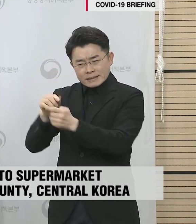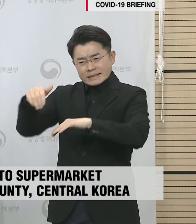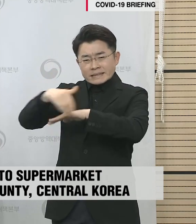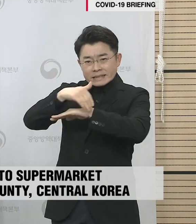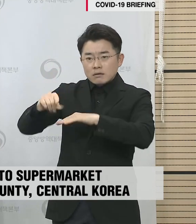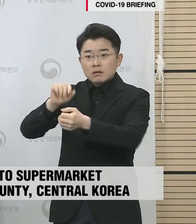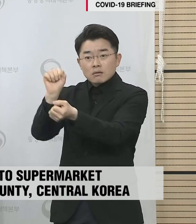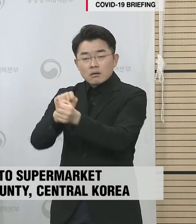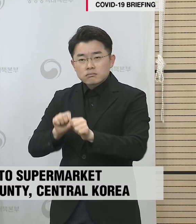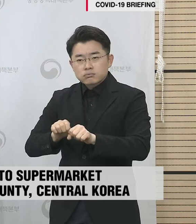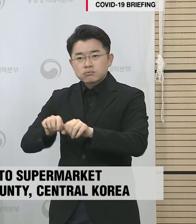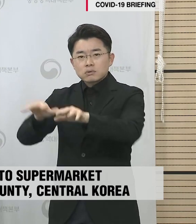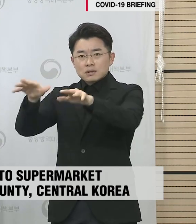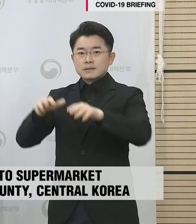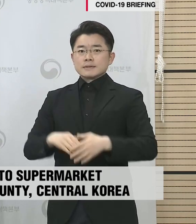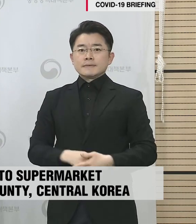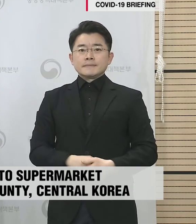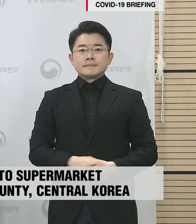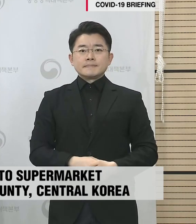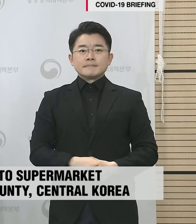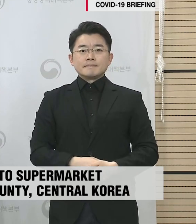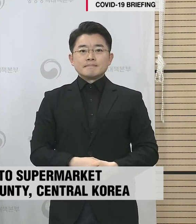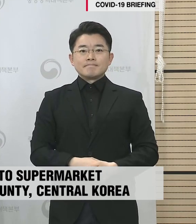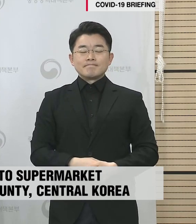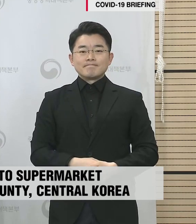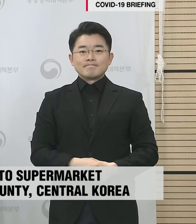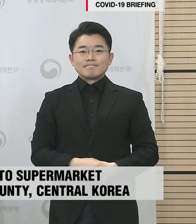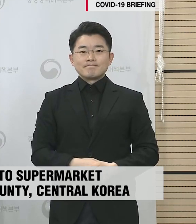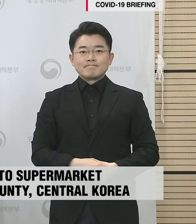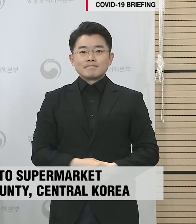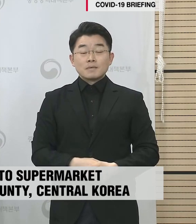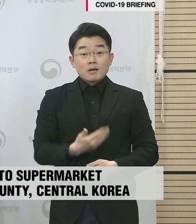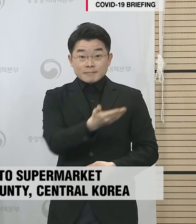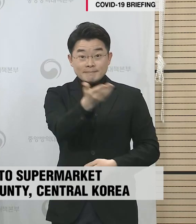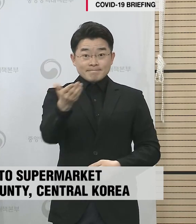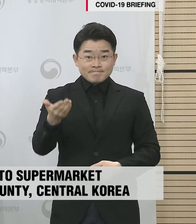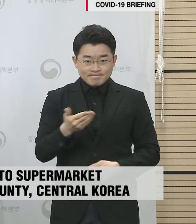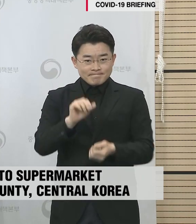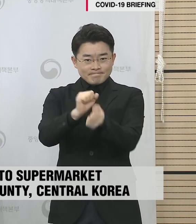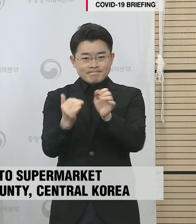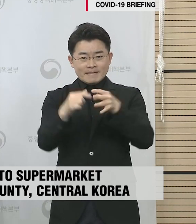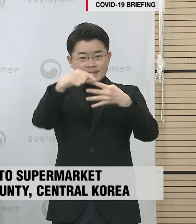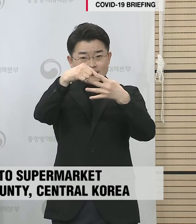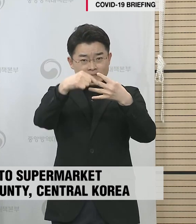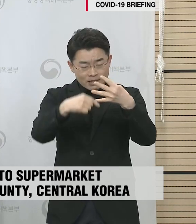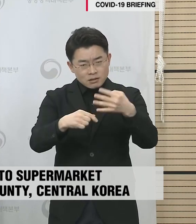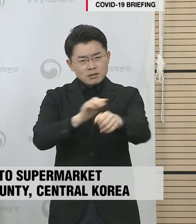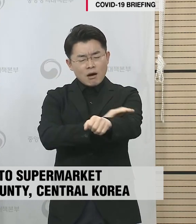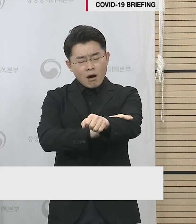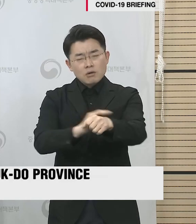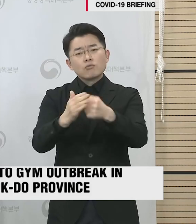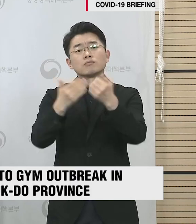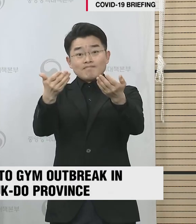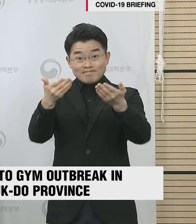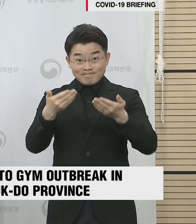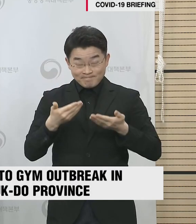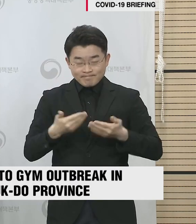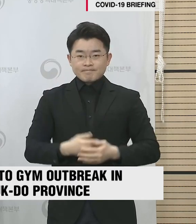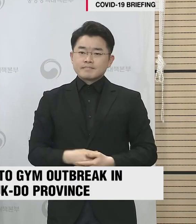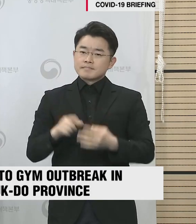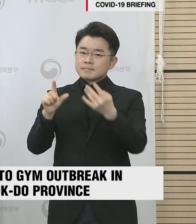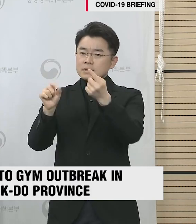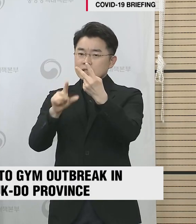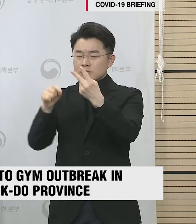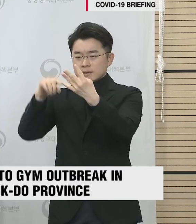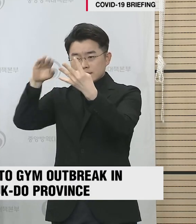to family gatherings and relative gatherings as well. And we also identified and transmissions of the virus stemming